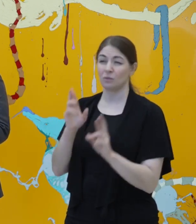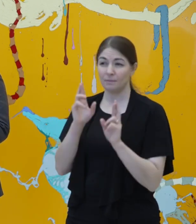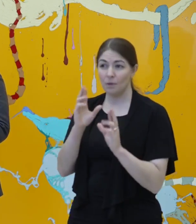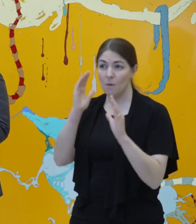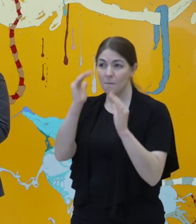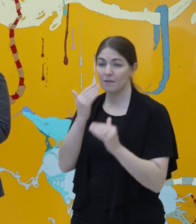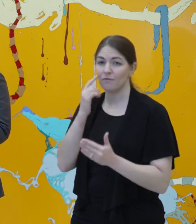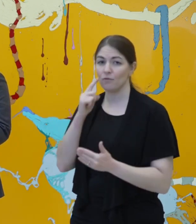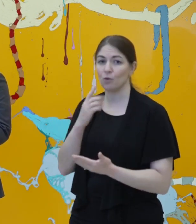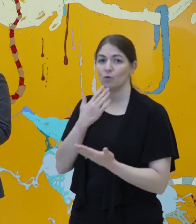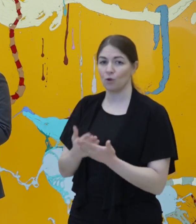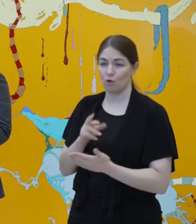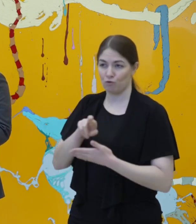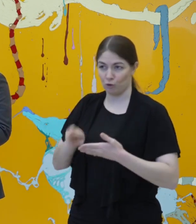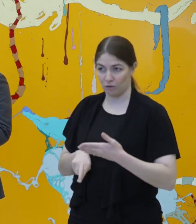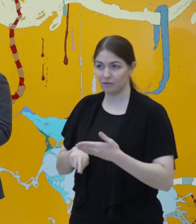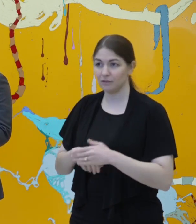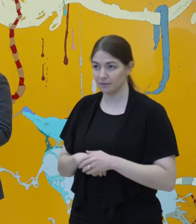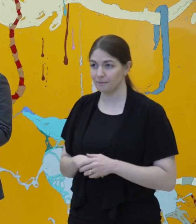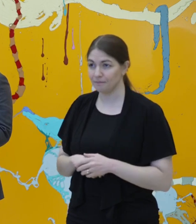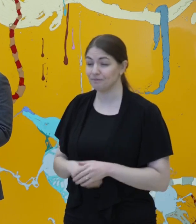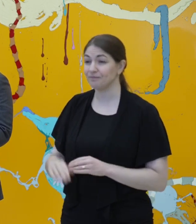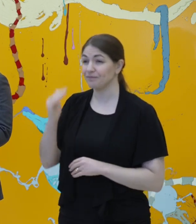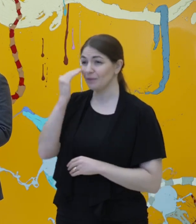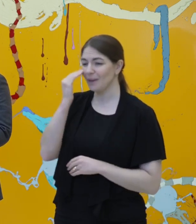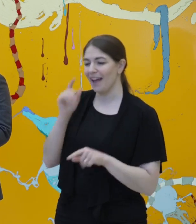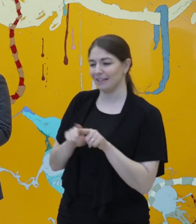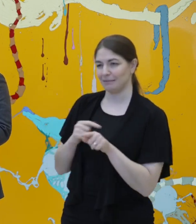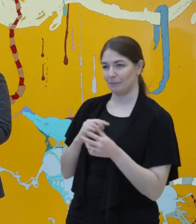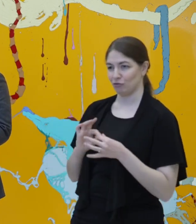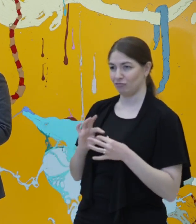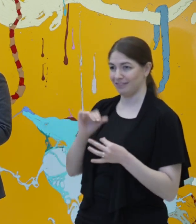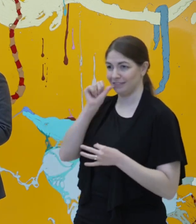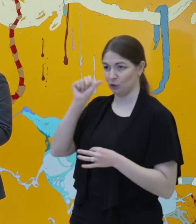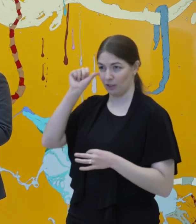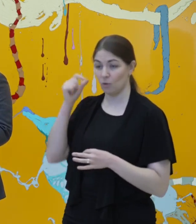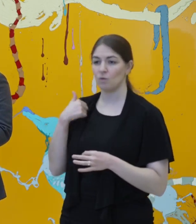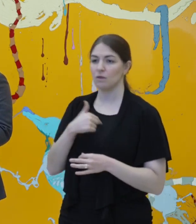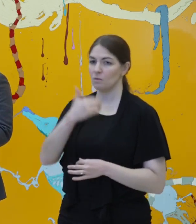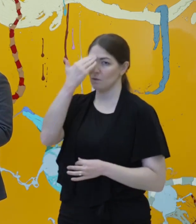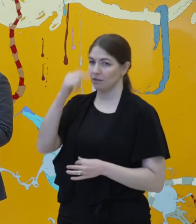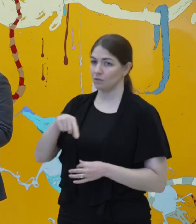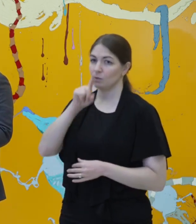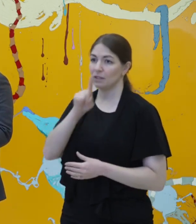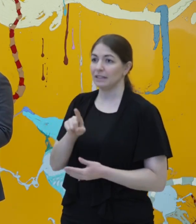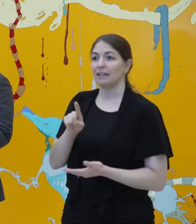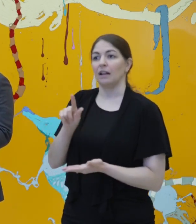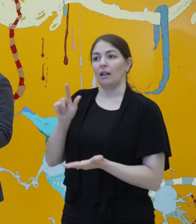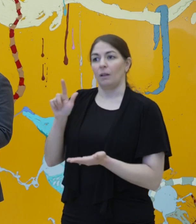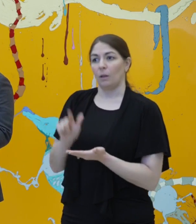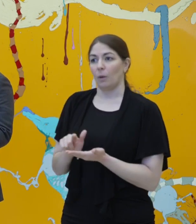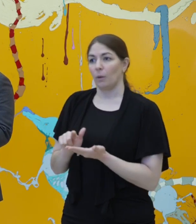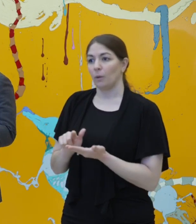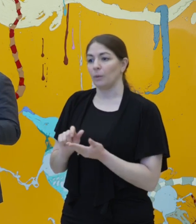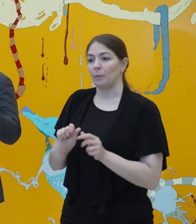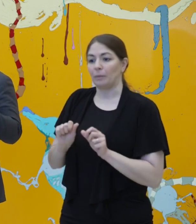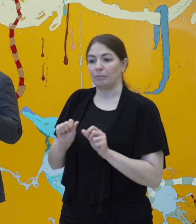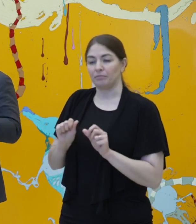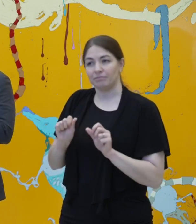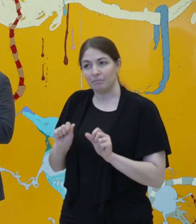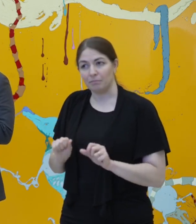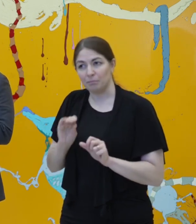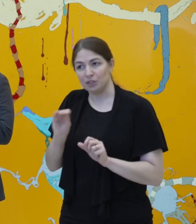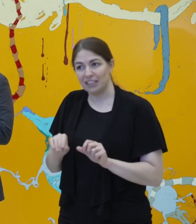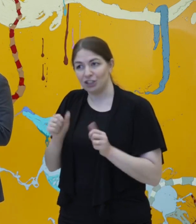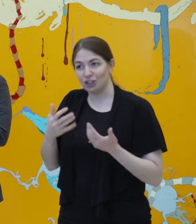here, knowing that this is, as I said yesterday, a very low probability occurrence that we have contamination. I'm